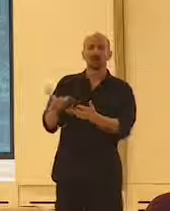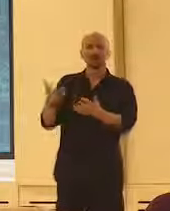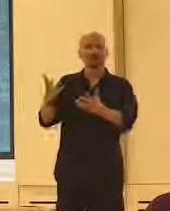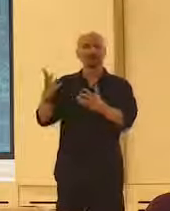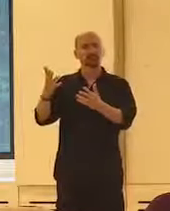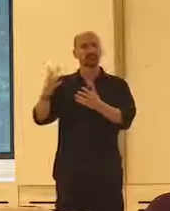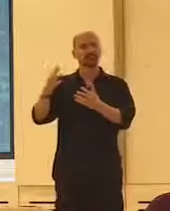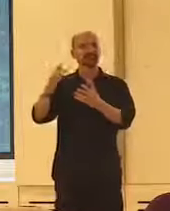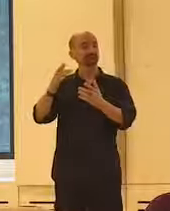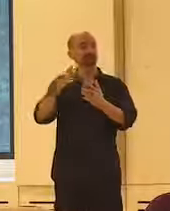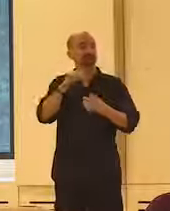found out,